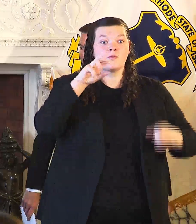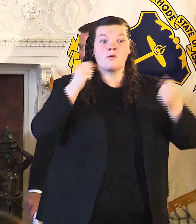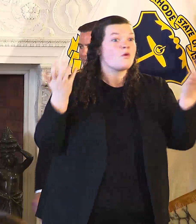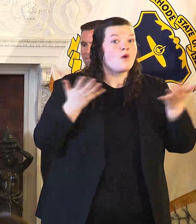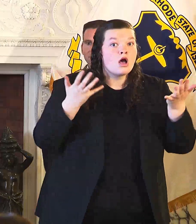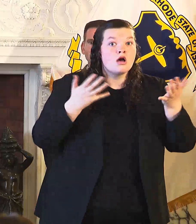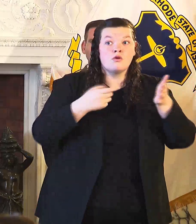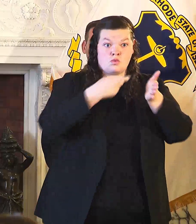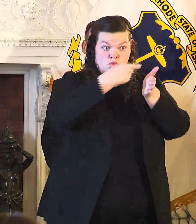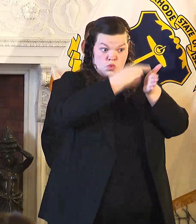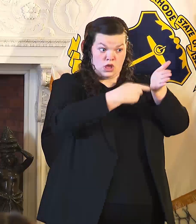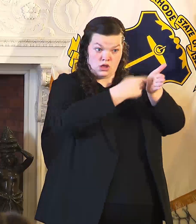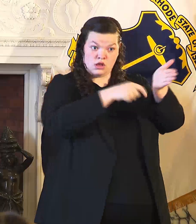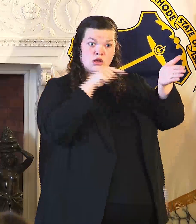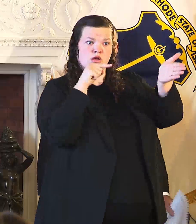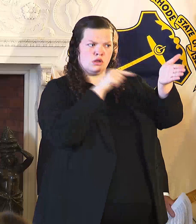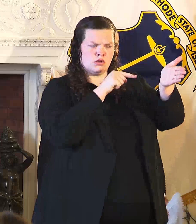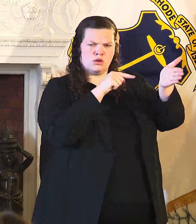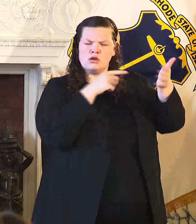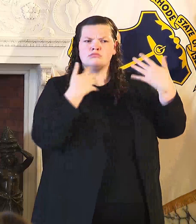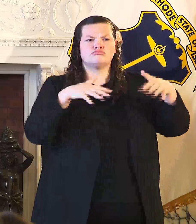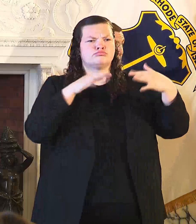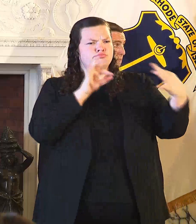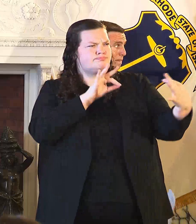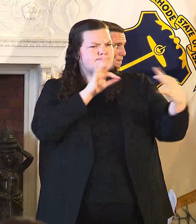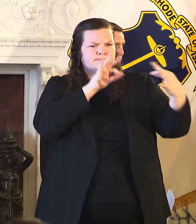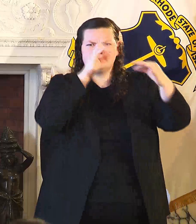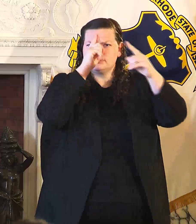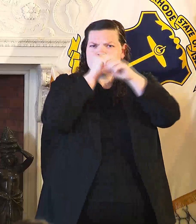within what we budgeted.